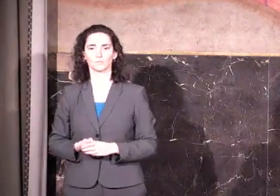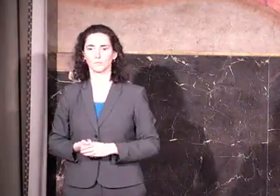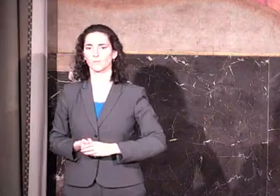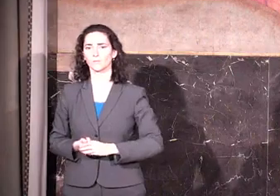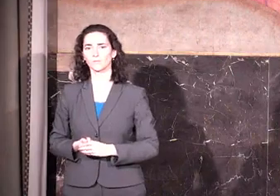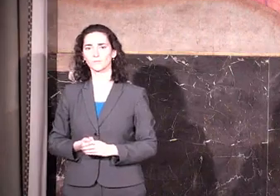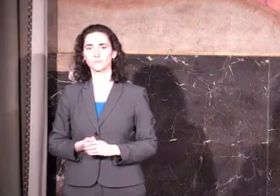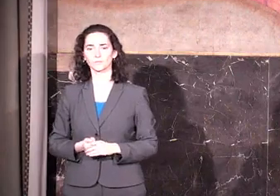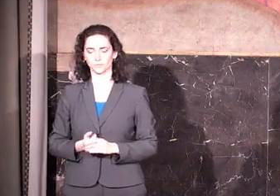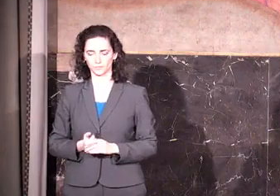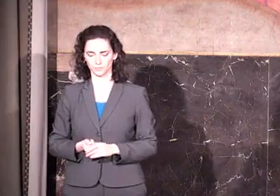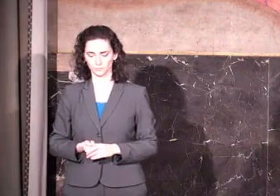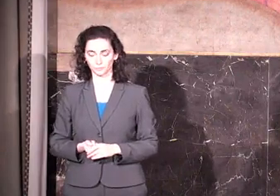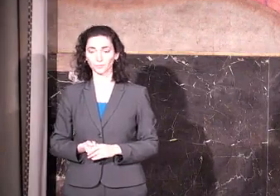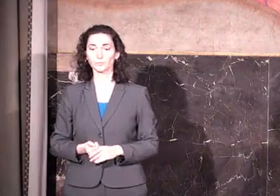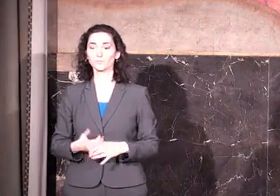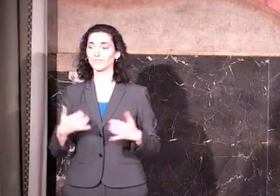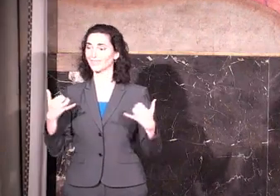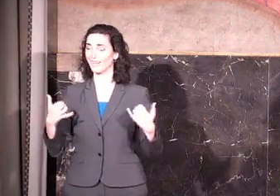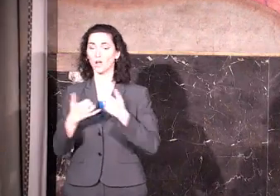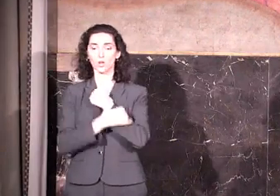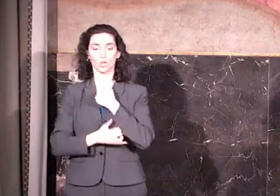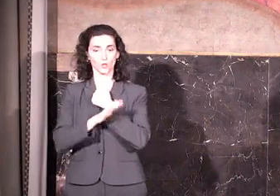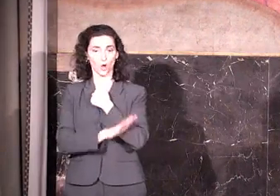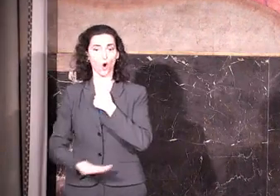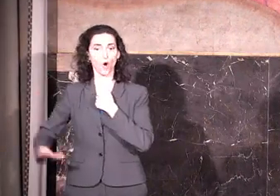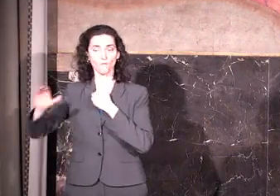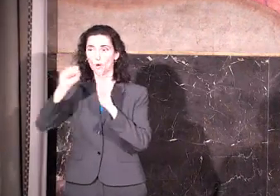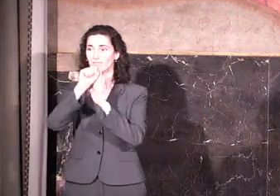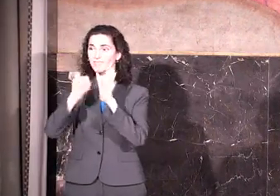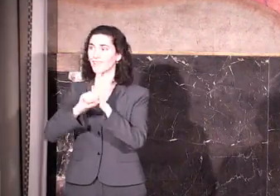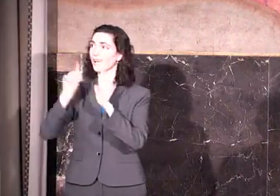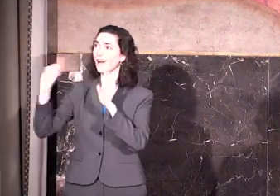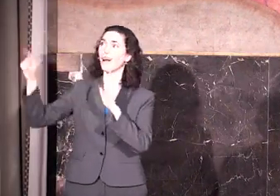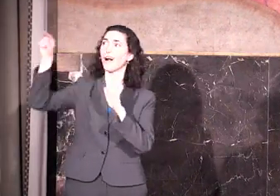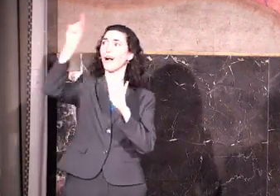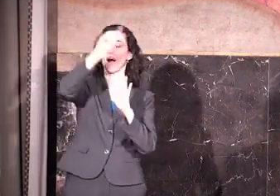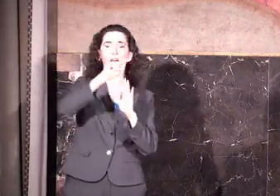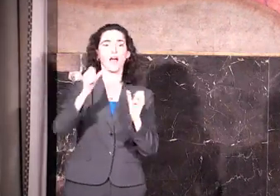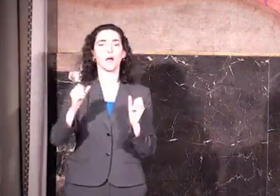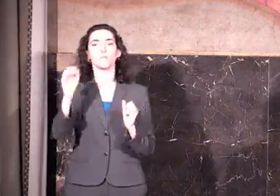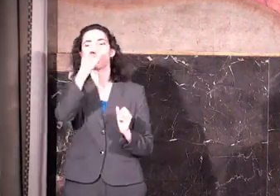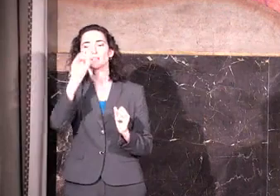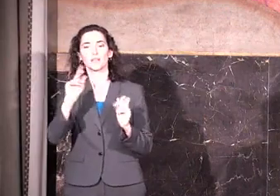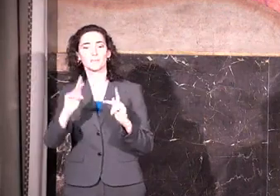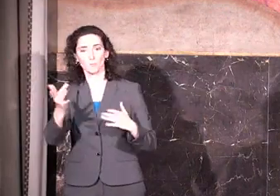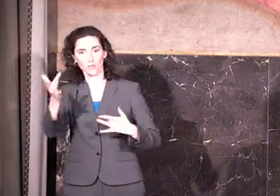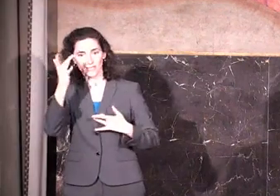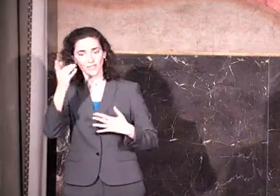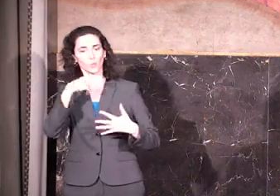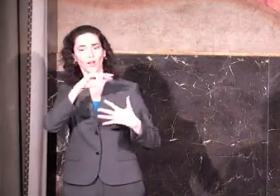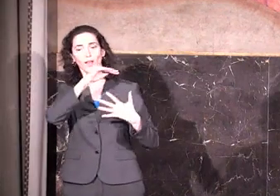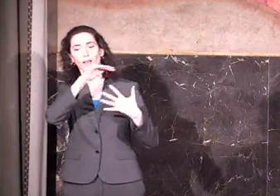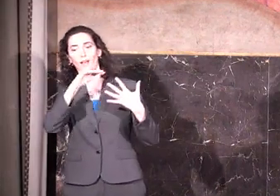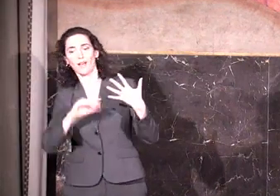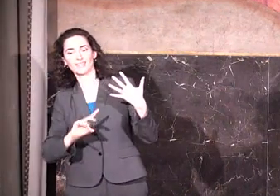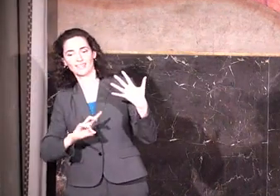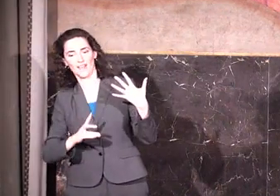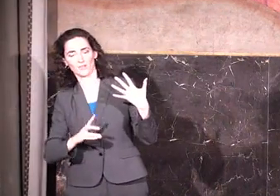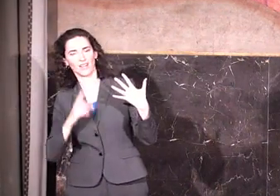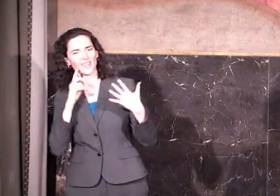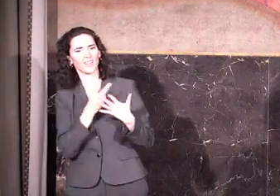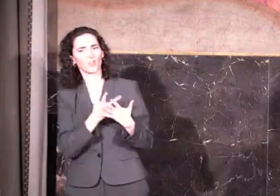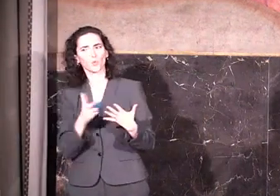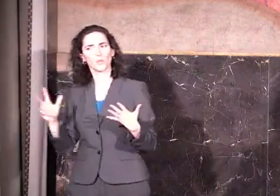We are number 7 now in the nation in cases per capita. Just about 3 weeks ago, I think we were number